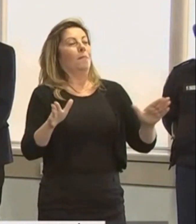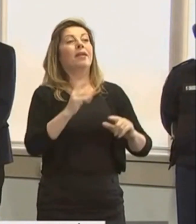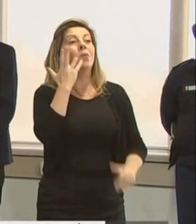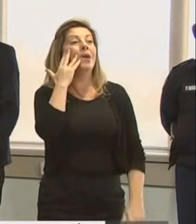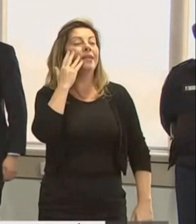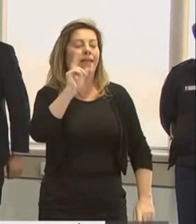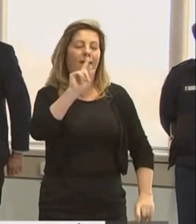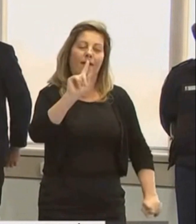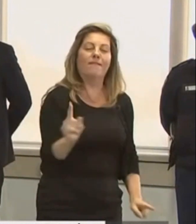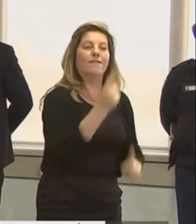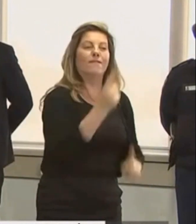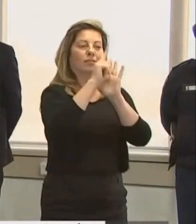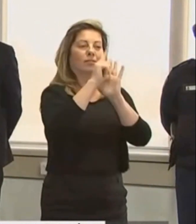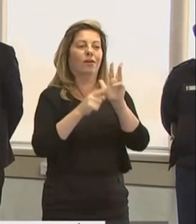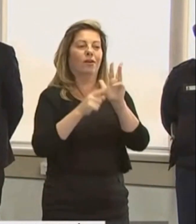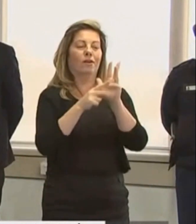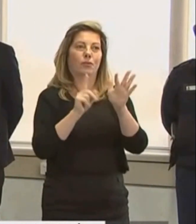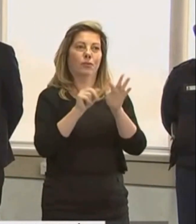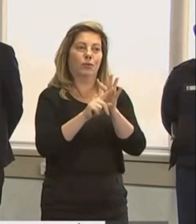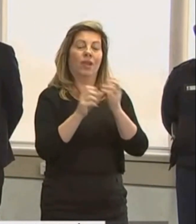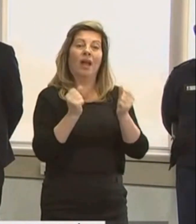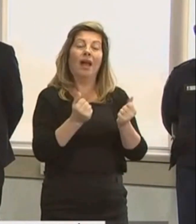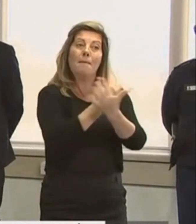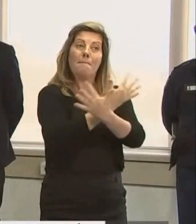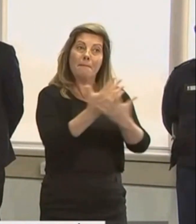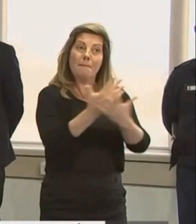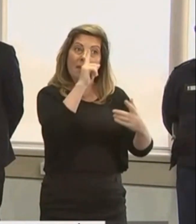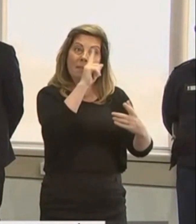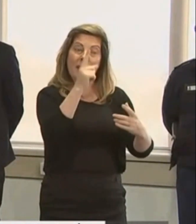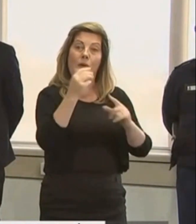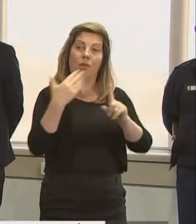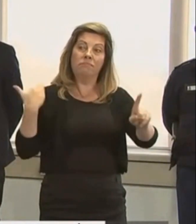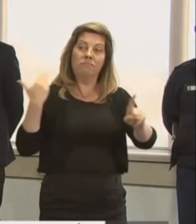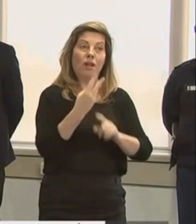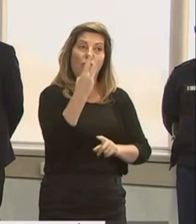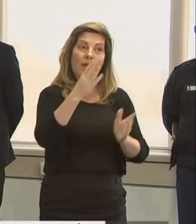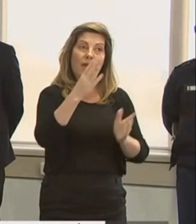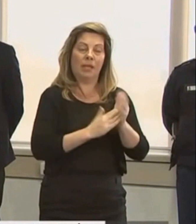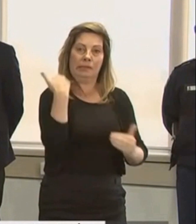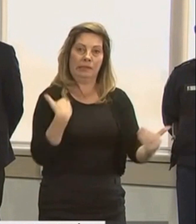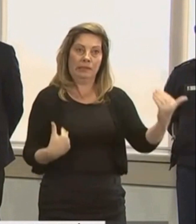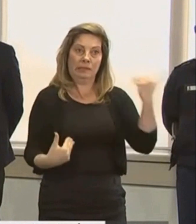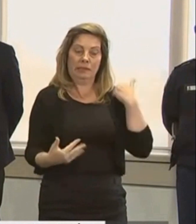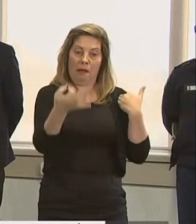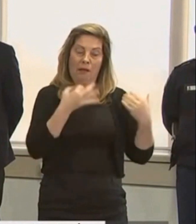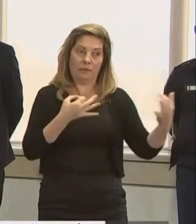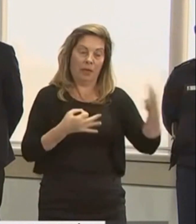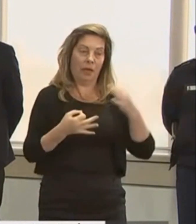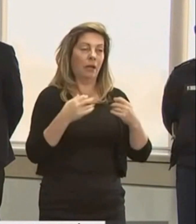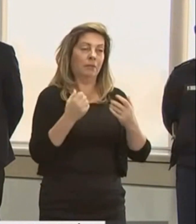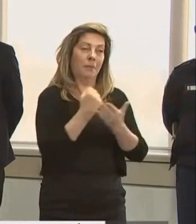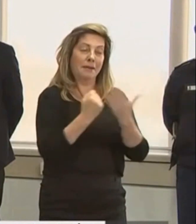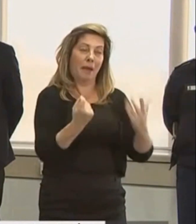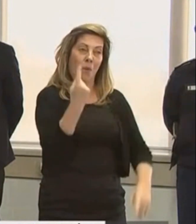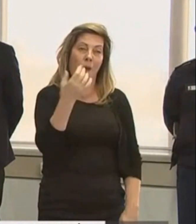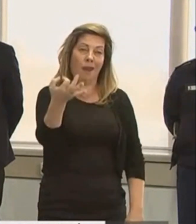So we will have them open on the 1st of June. I've got to say, of all of the requests I've had as Health Minister in the